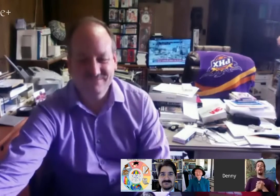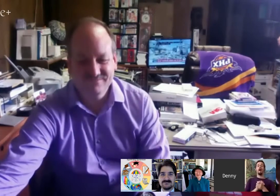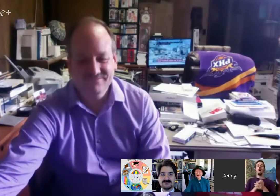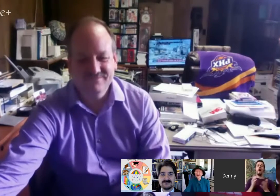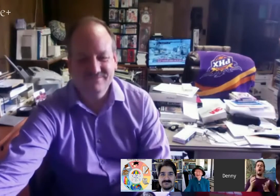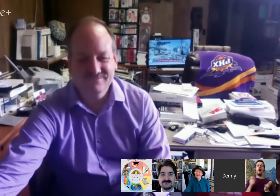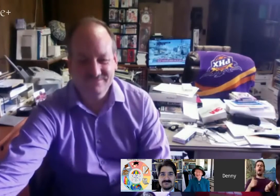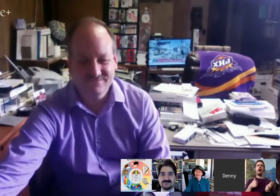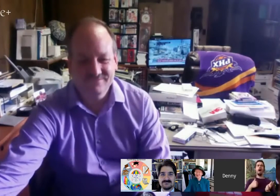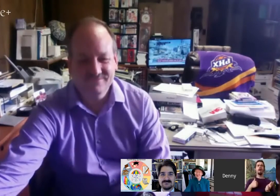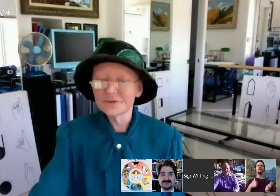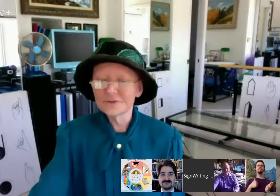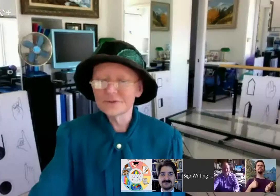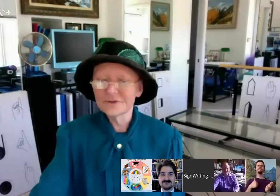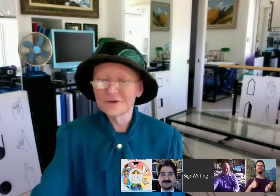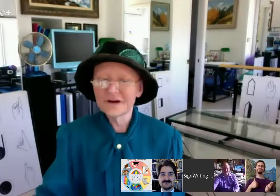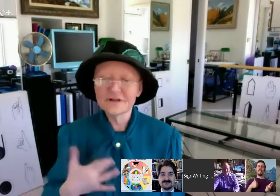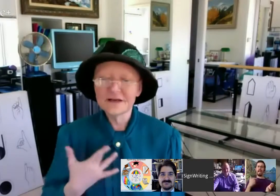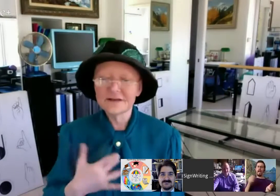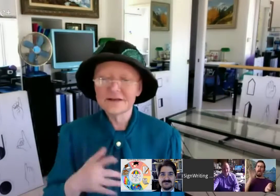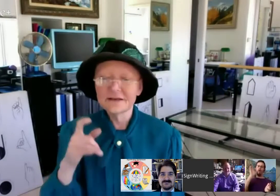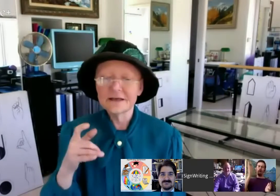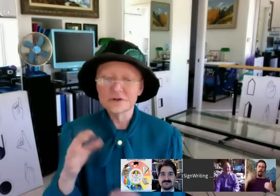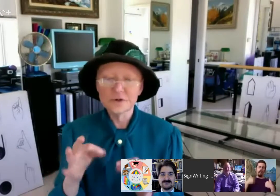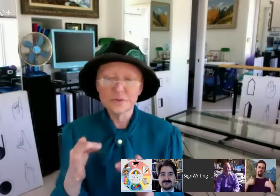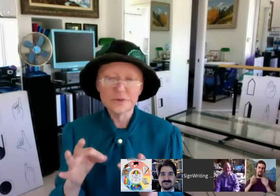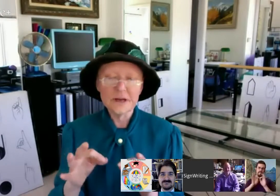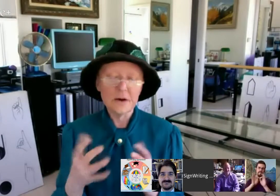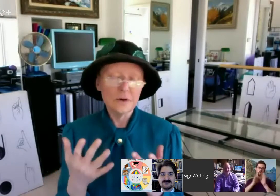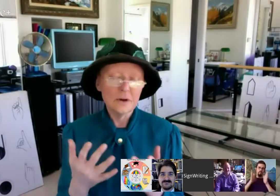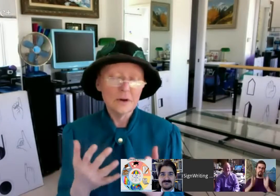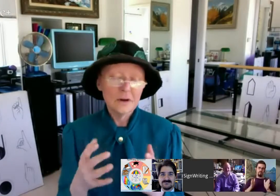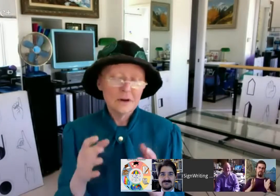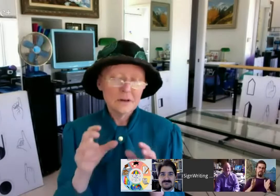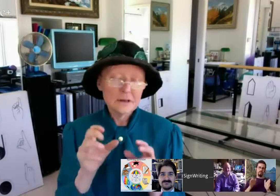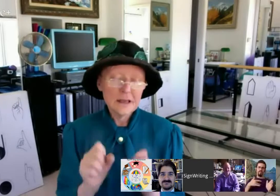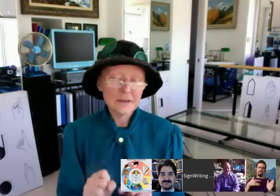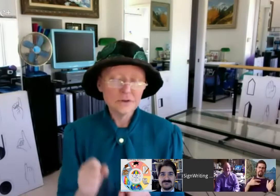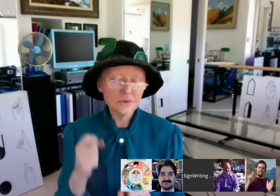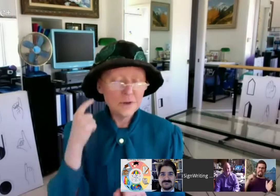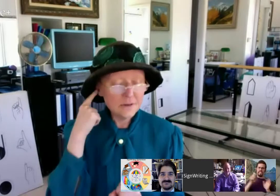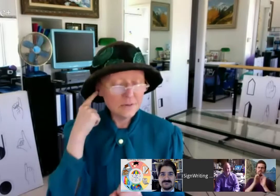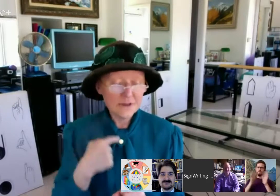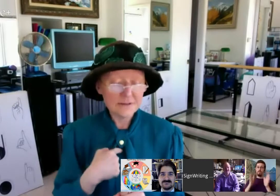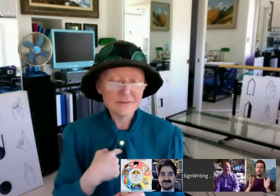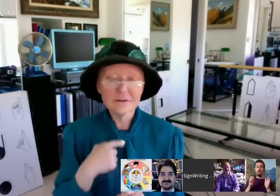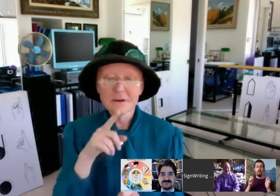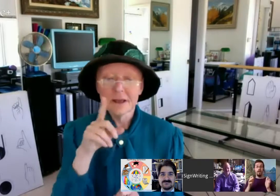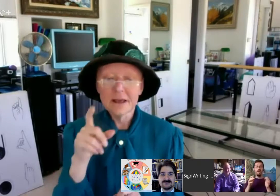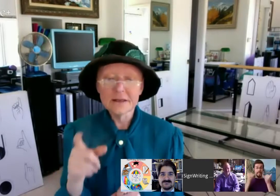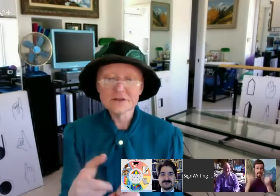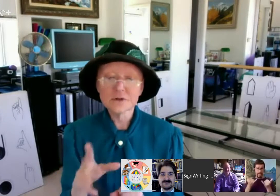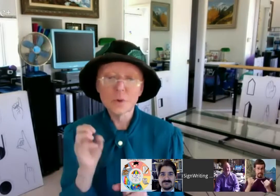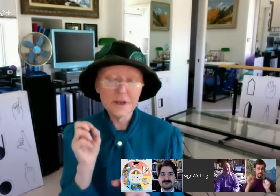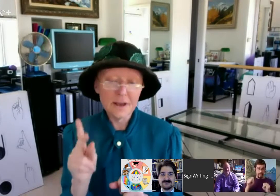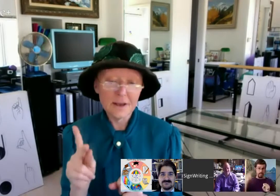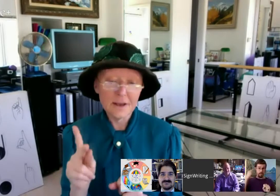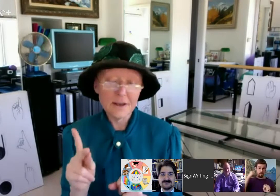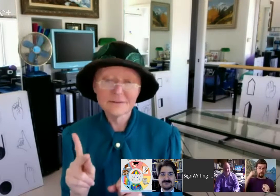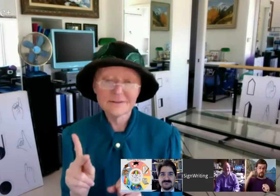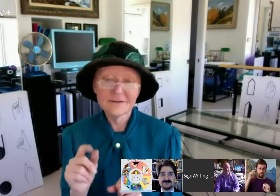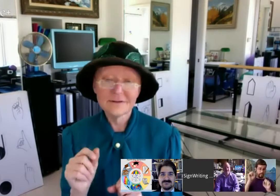I feel I need an interpreter. I feel I need an interpreter. Now, can you hear me? And